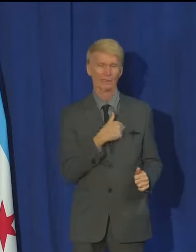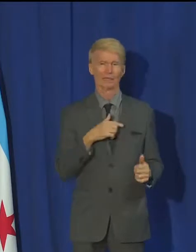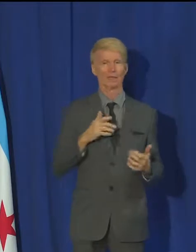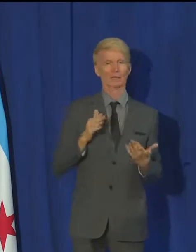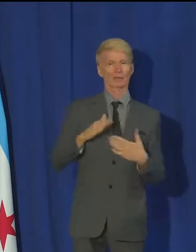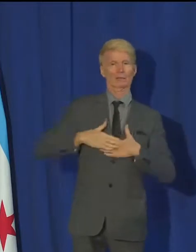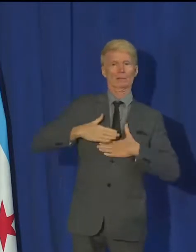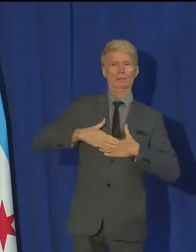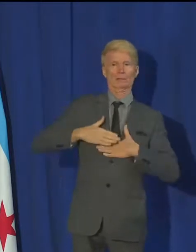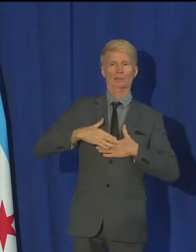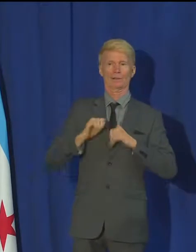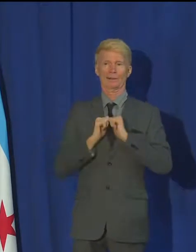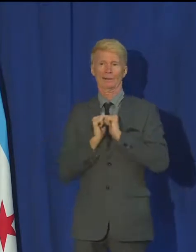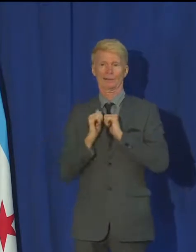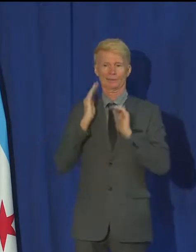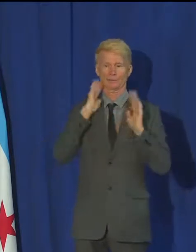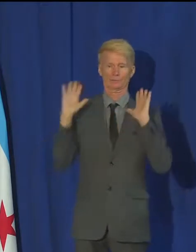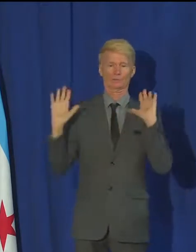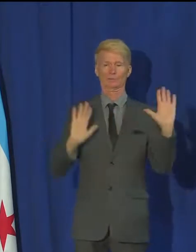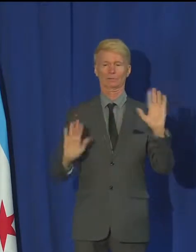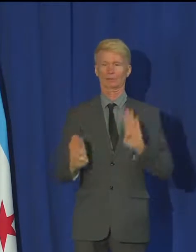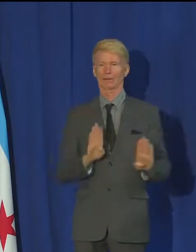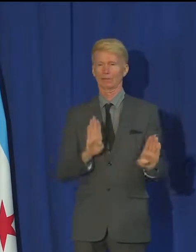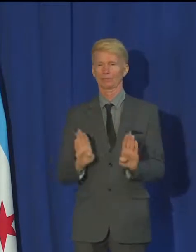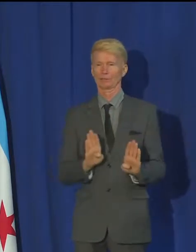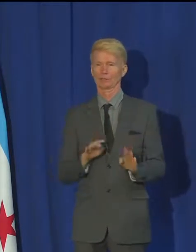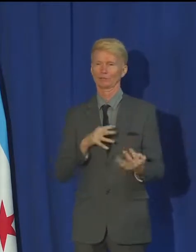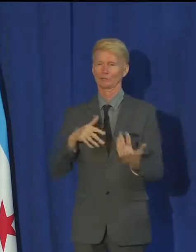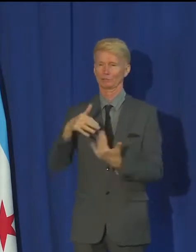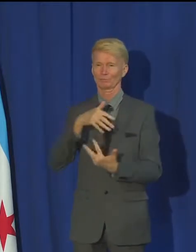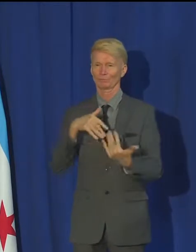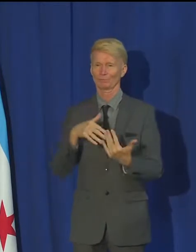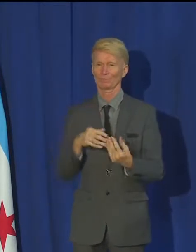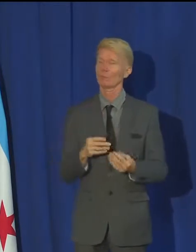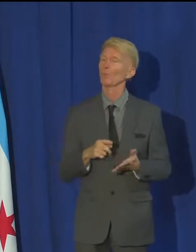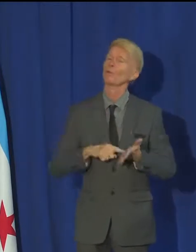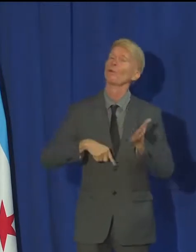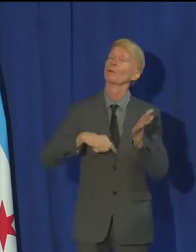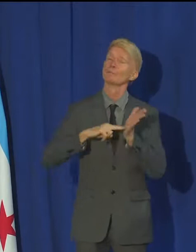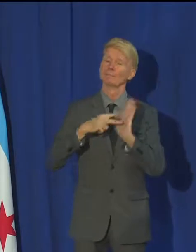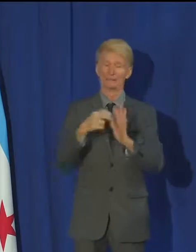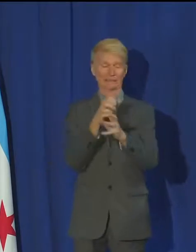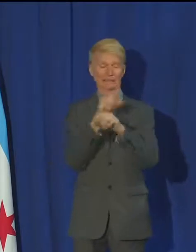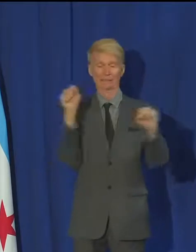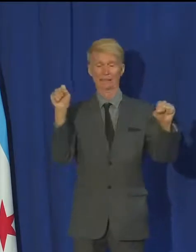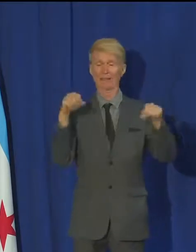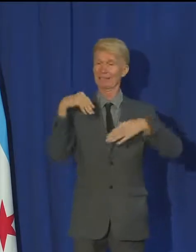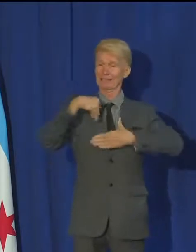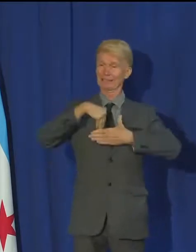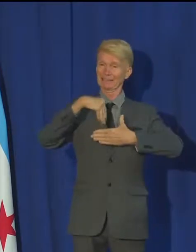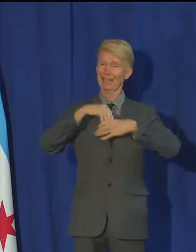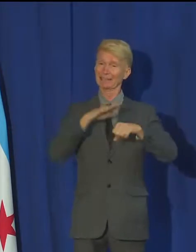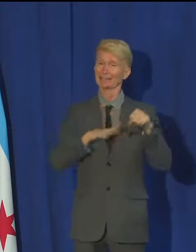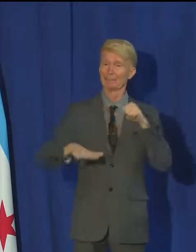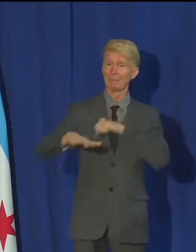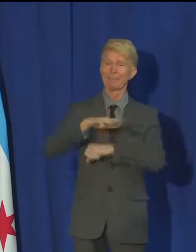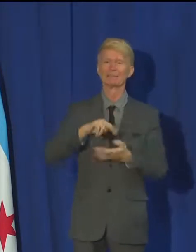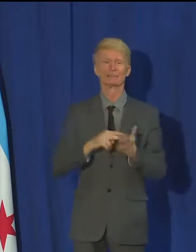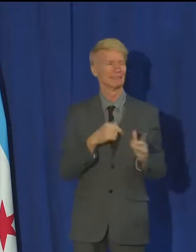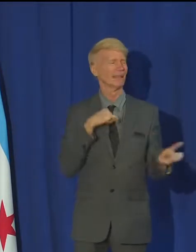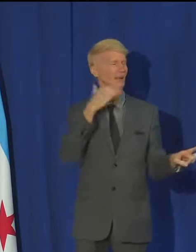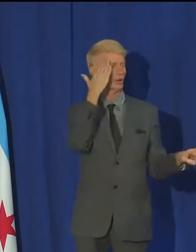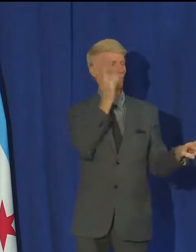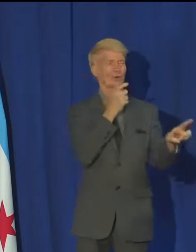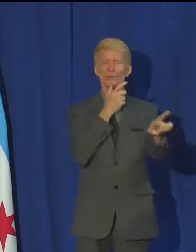we're interacting with each other. Obviously, a safer indoor space is one where you know everybody, you're